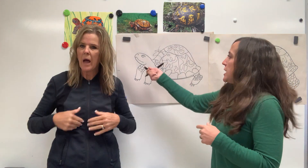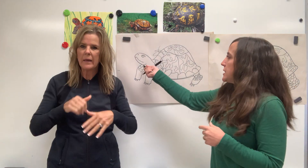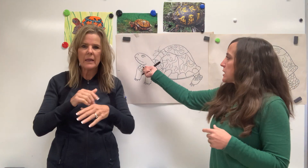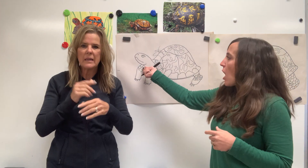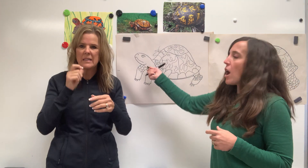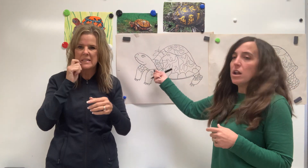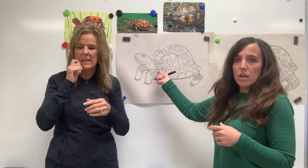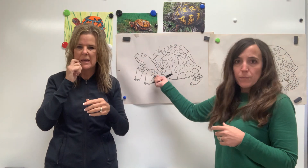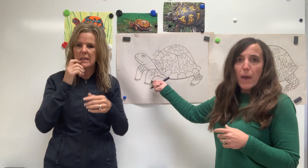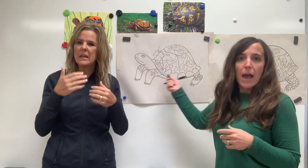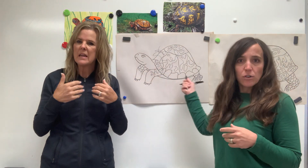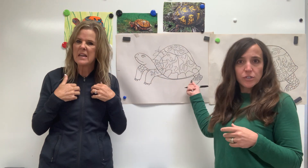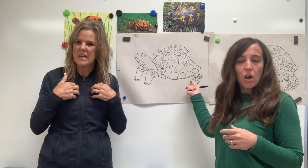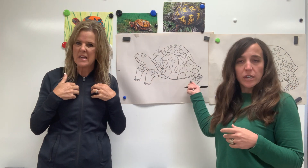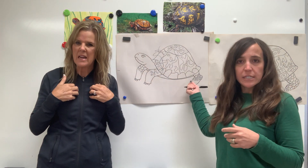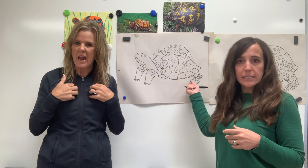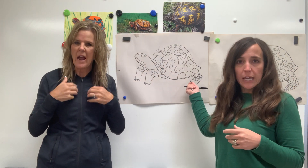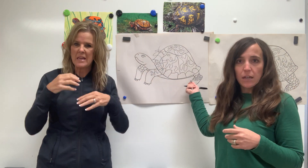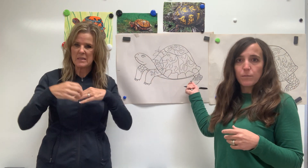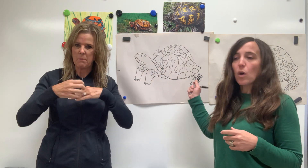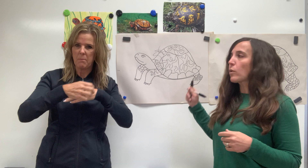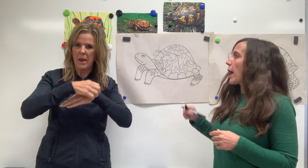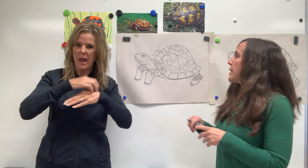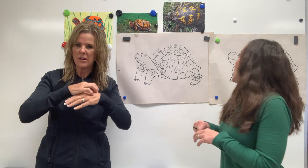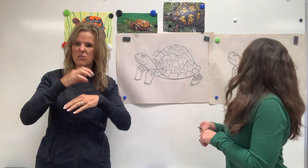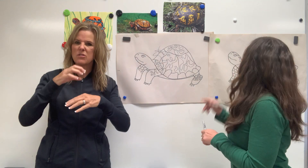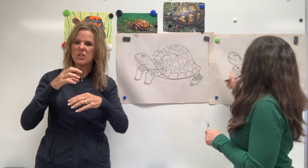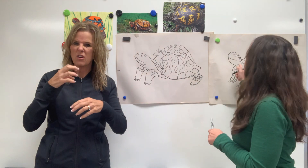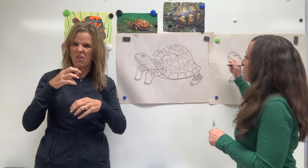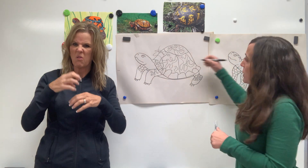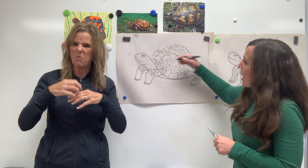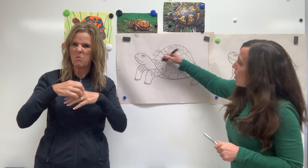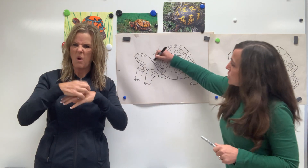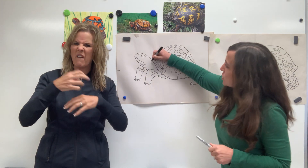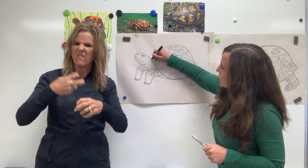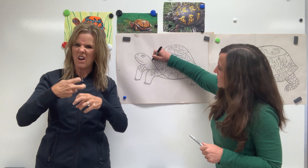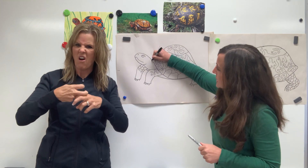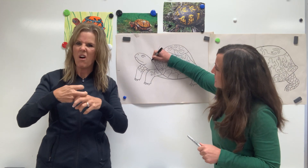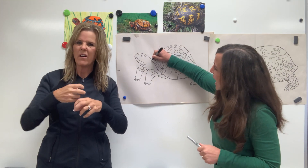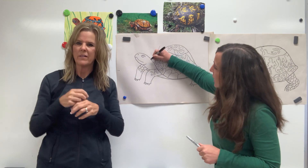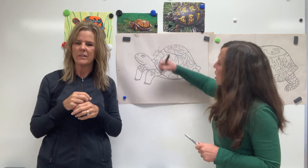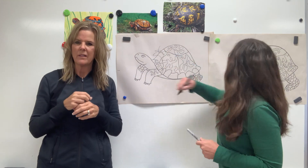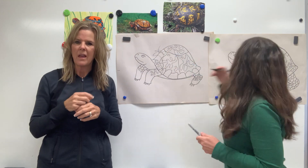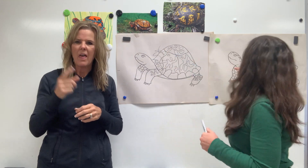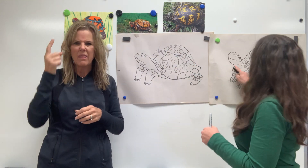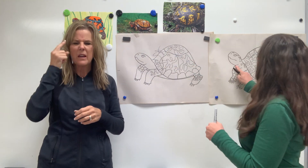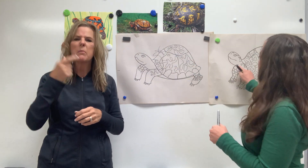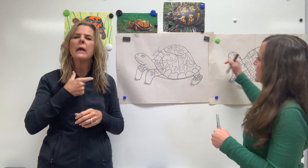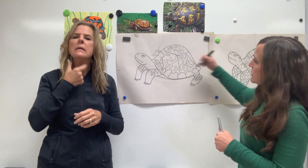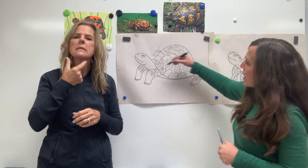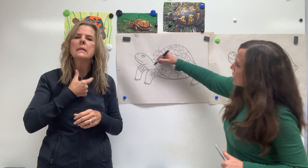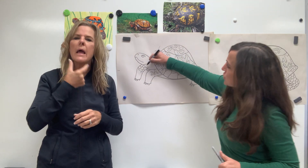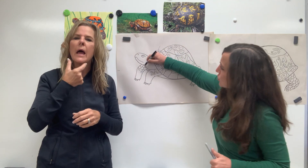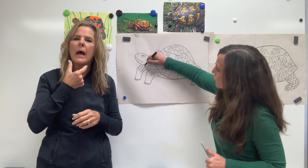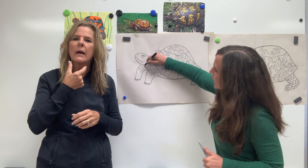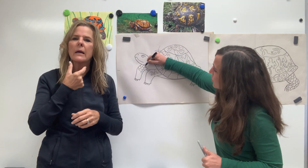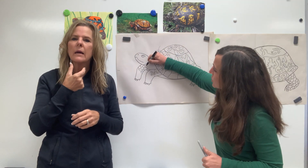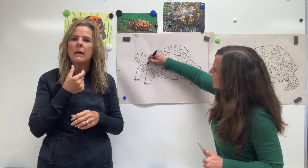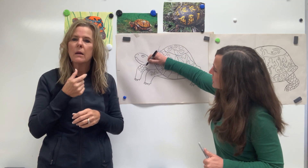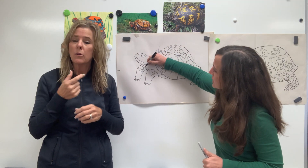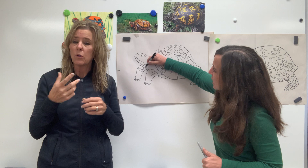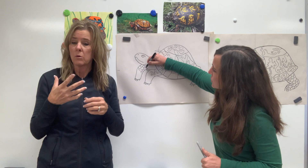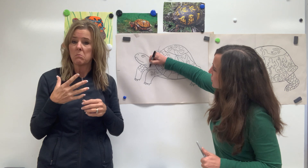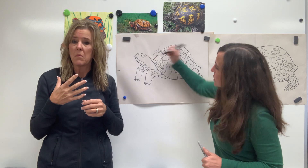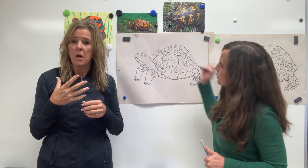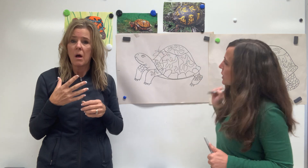patterns. He's got patterns on his skin, okay? Also think about, you know, his neck. You could even add some extra